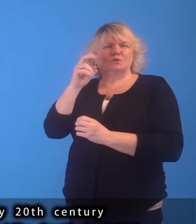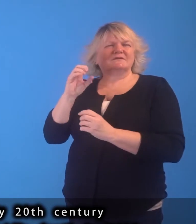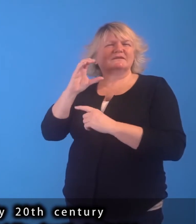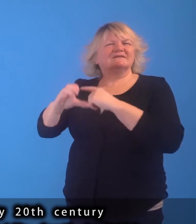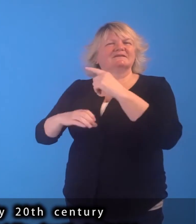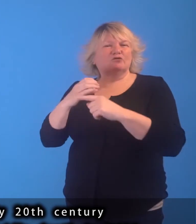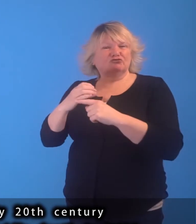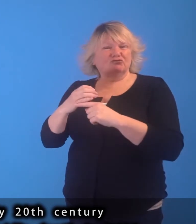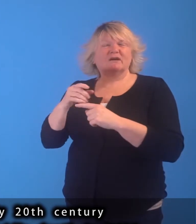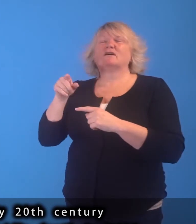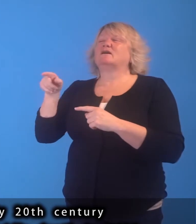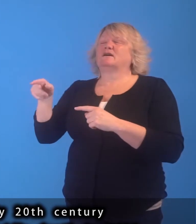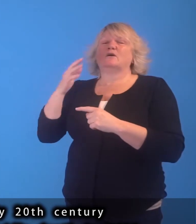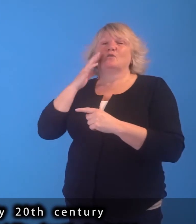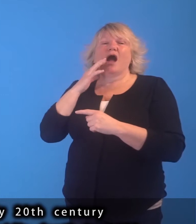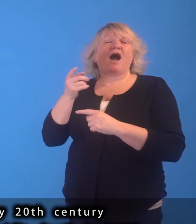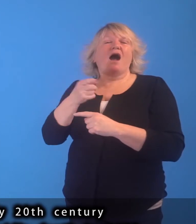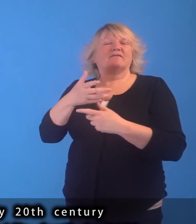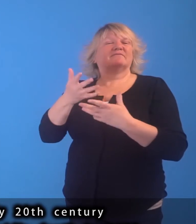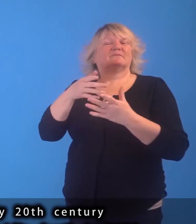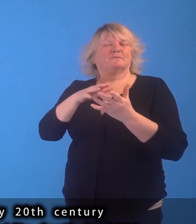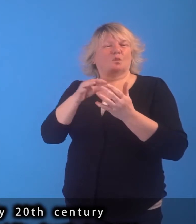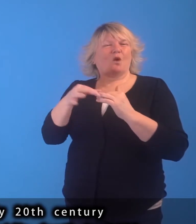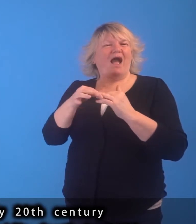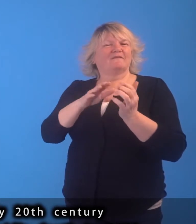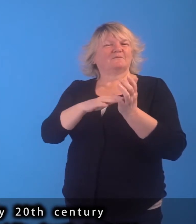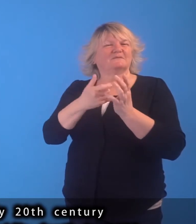Reed's death in 1926.